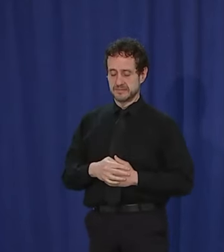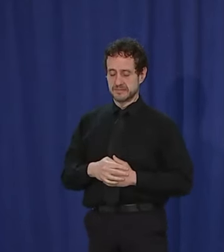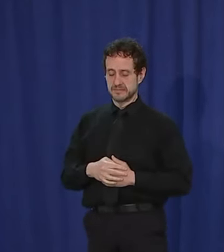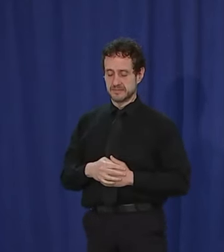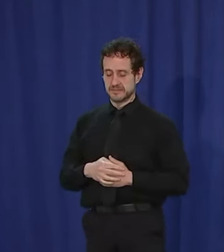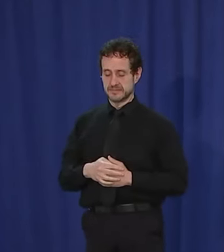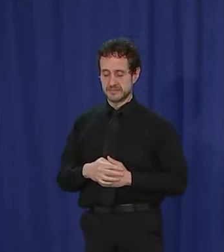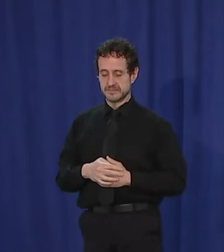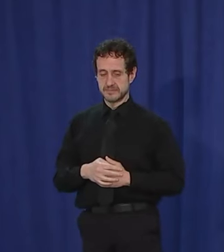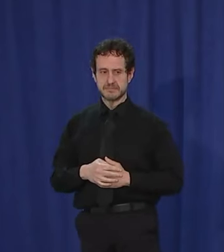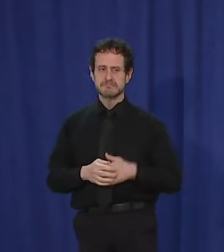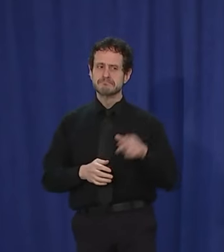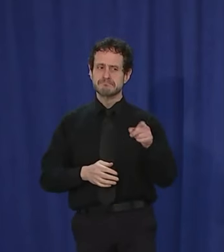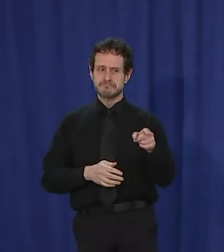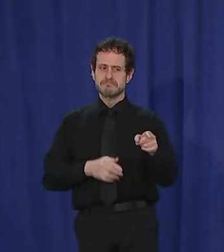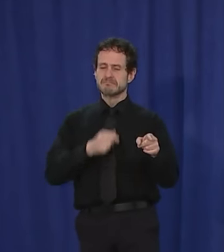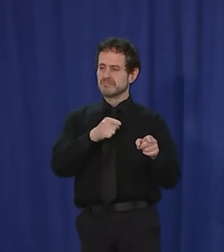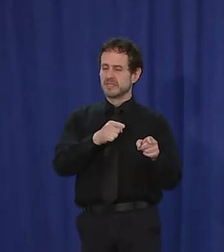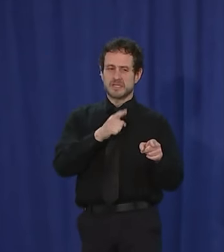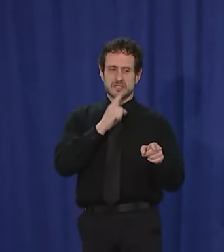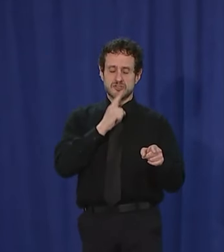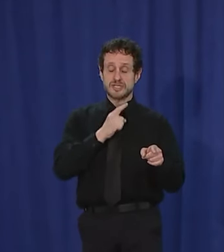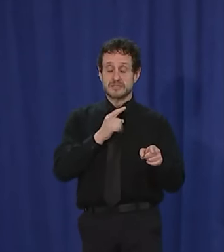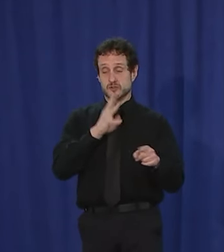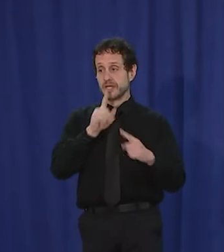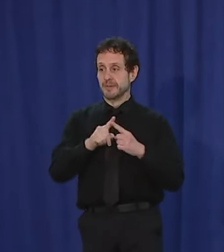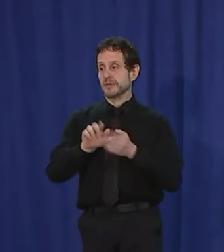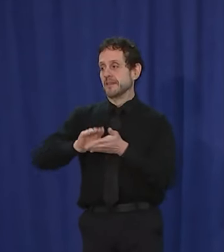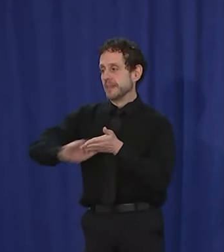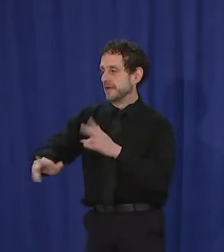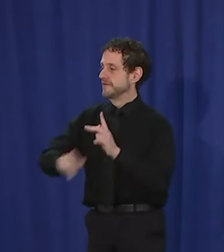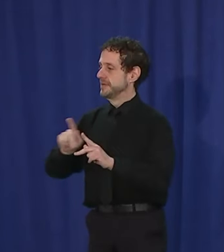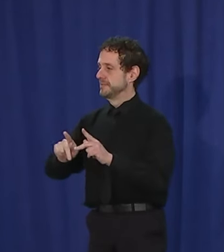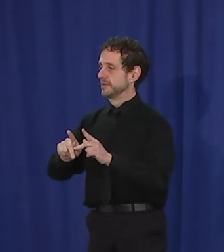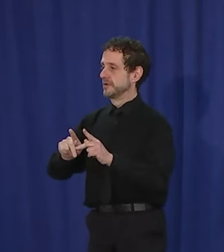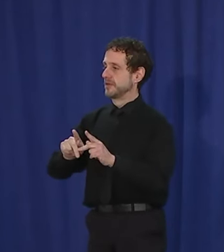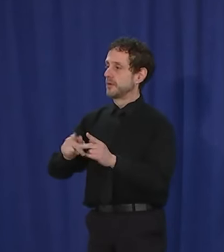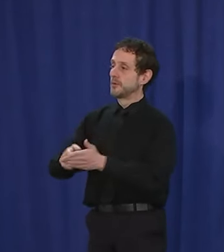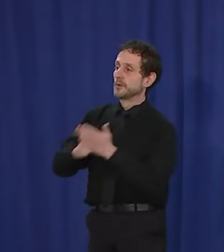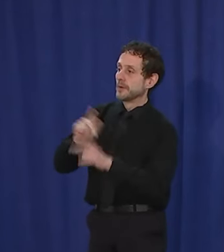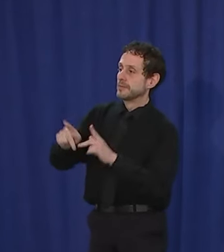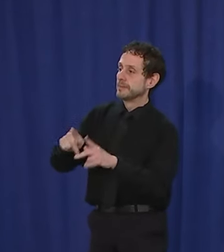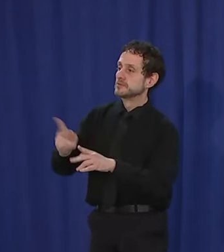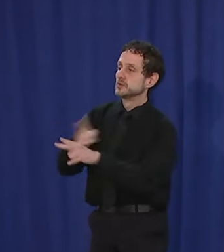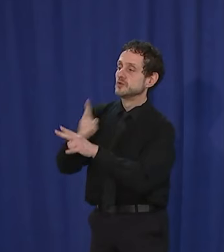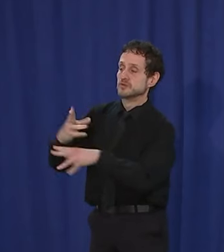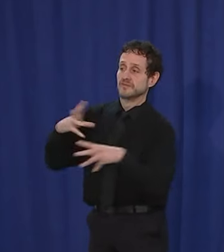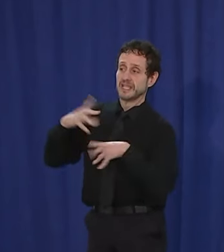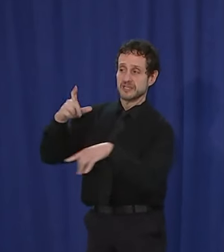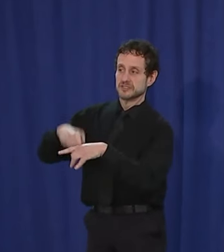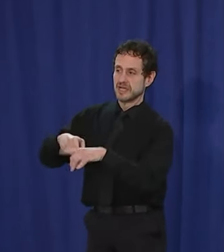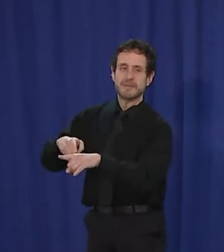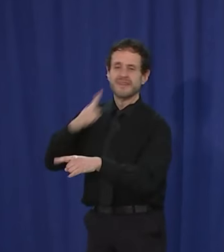of the draconian things that she listed, which is layoffs, furloughs, and so forth. That's a last result. What we need to be doing in this time is